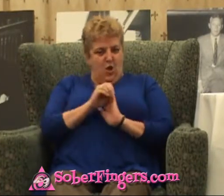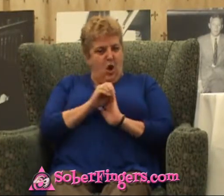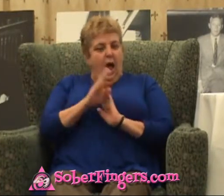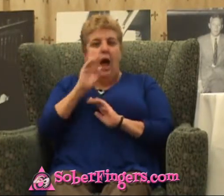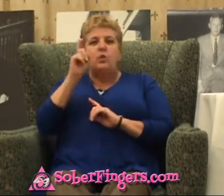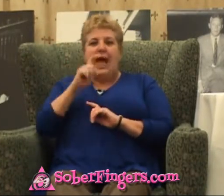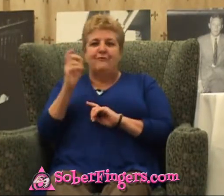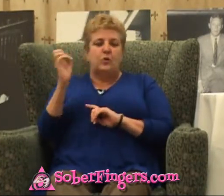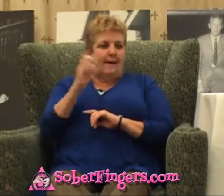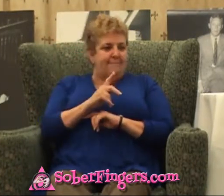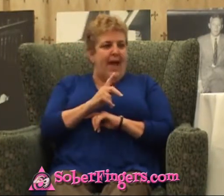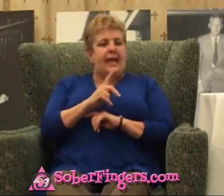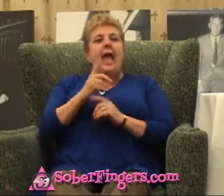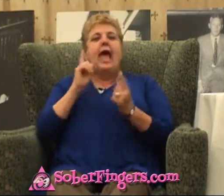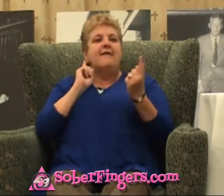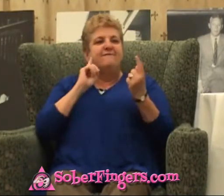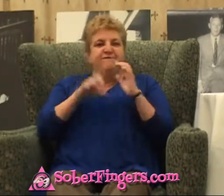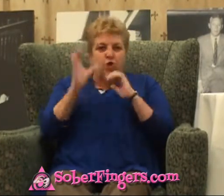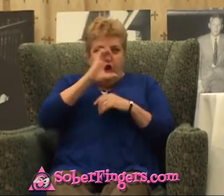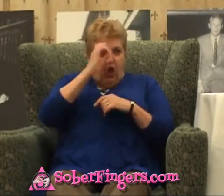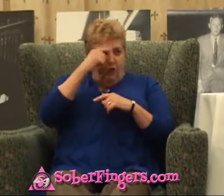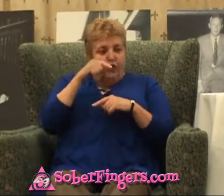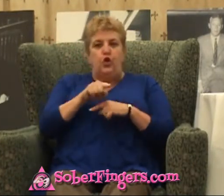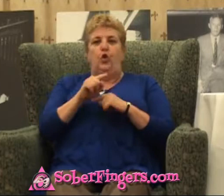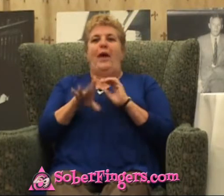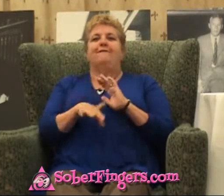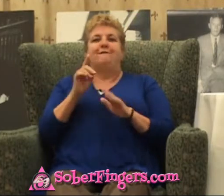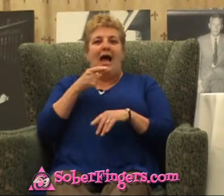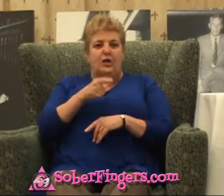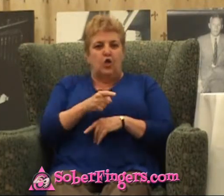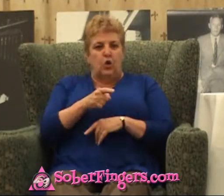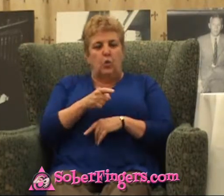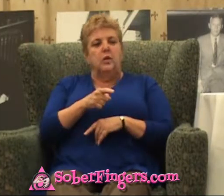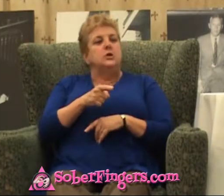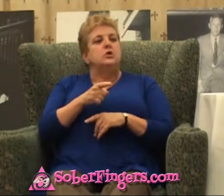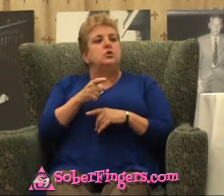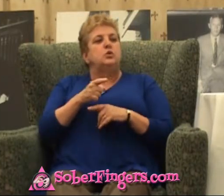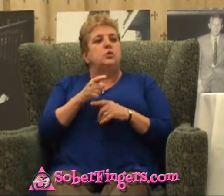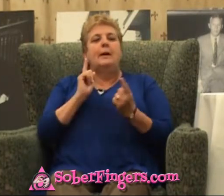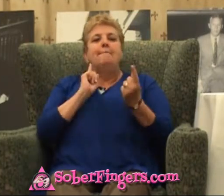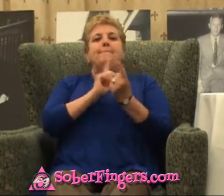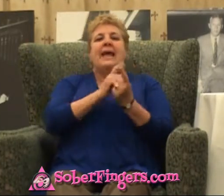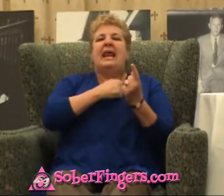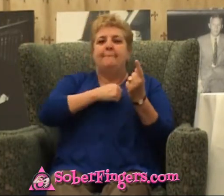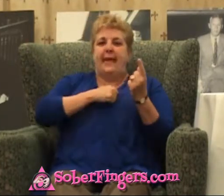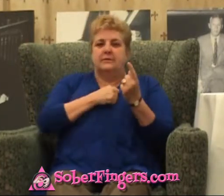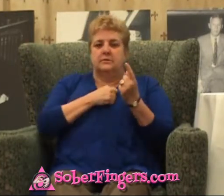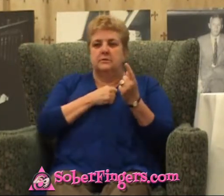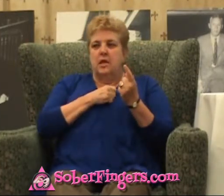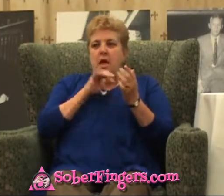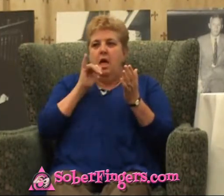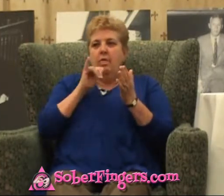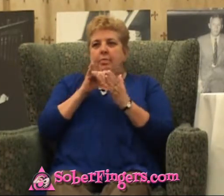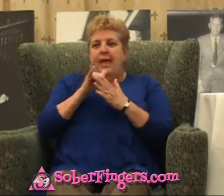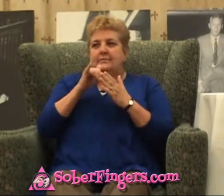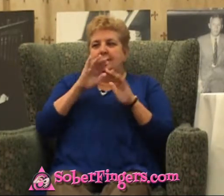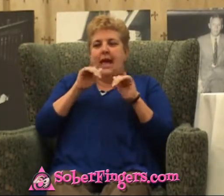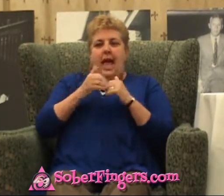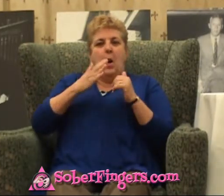things I've been saying about you for the last 2 months, you know? That's how my head rolls when I am left on my own,